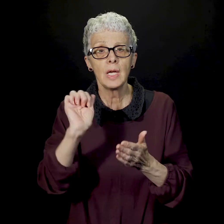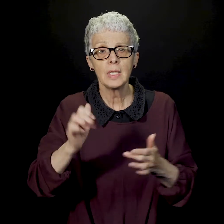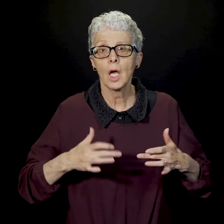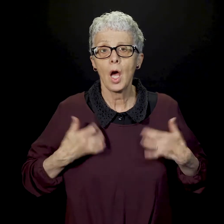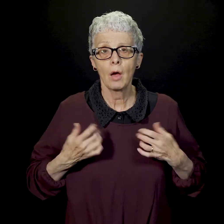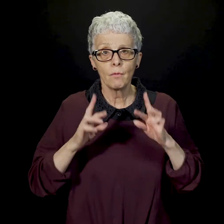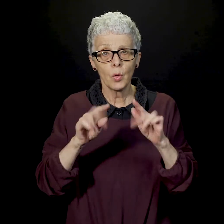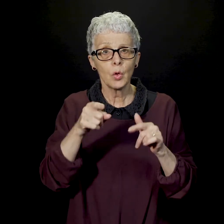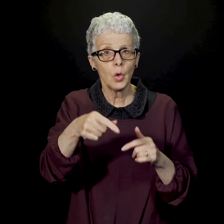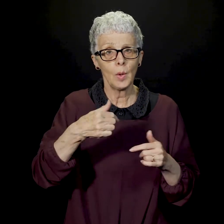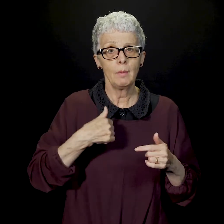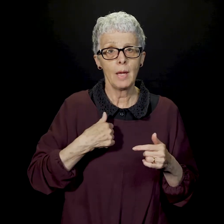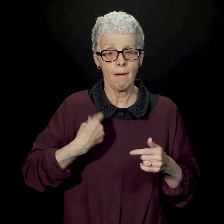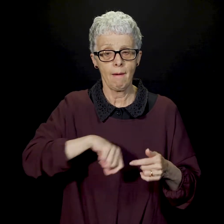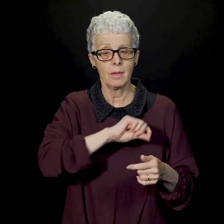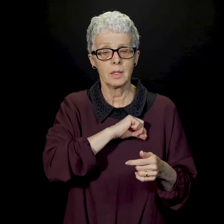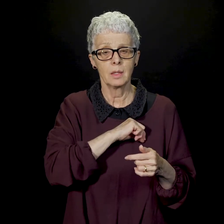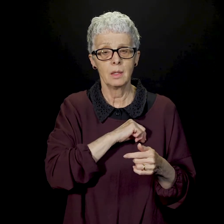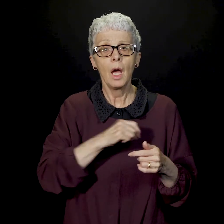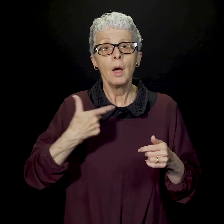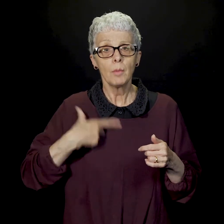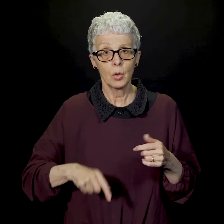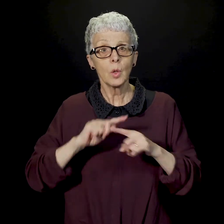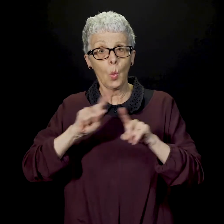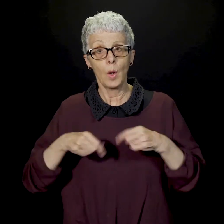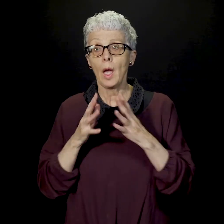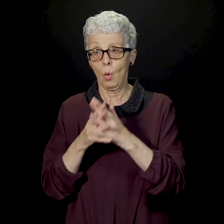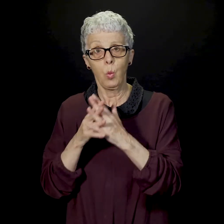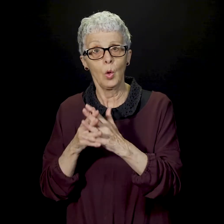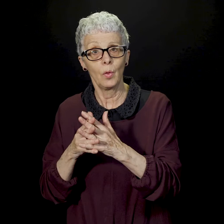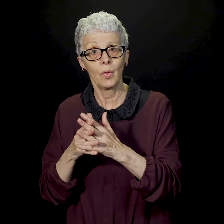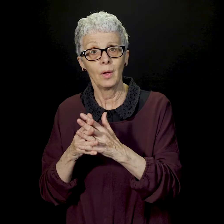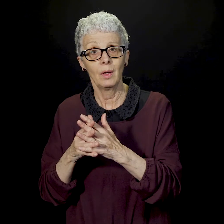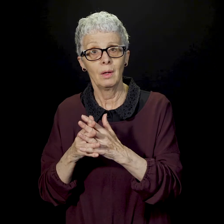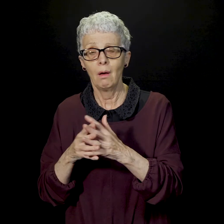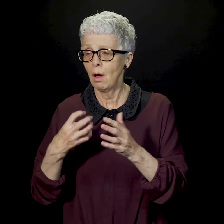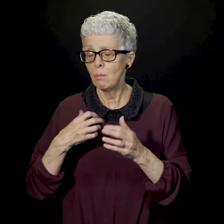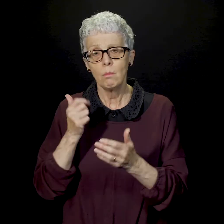us, because actually we're worth more than we would ever realize.